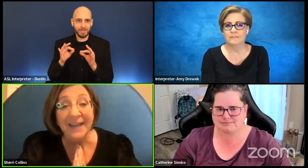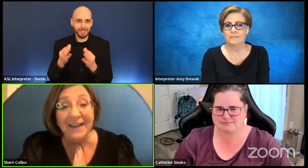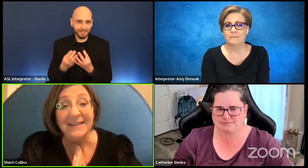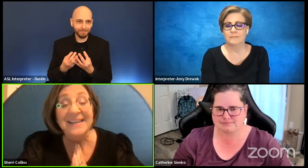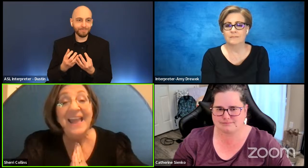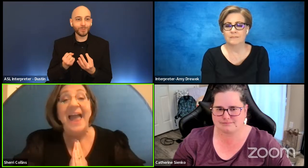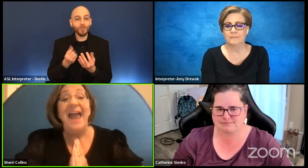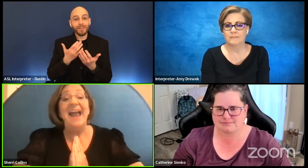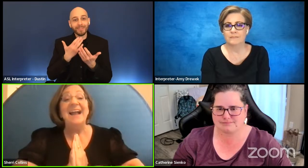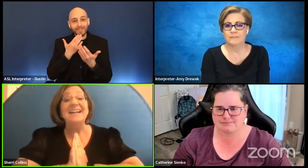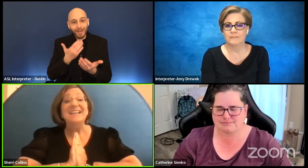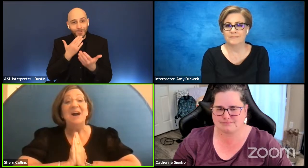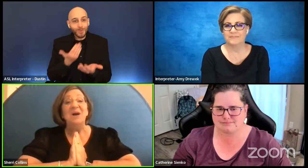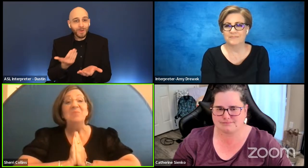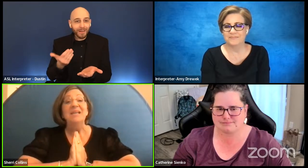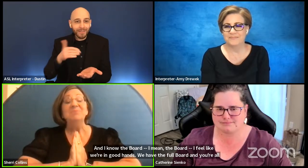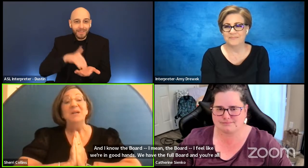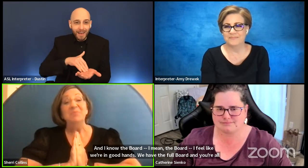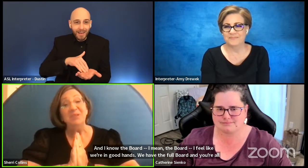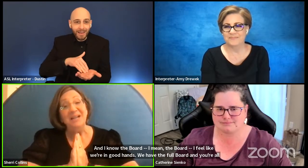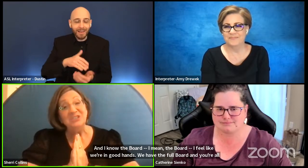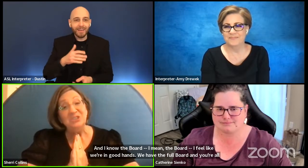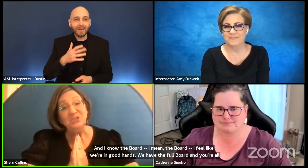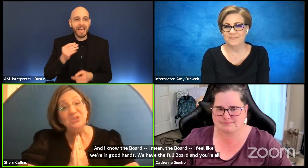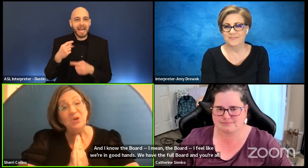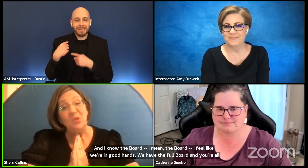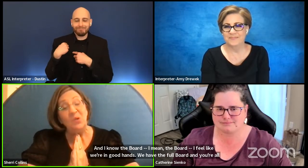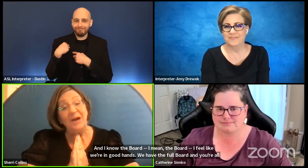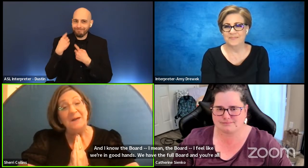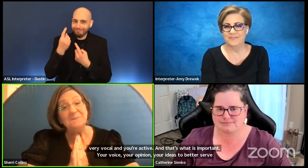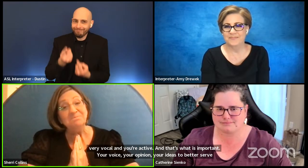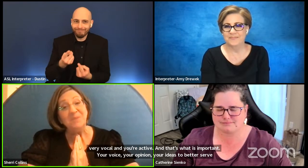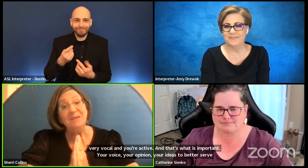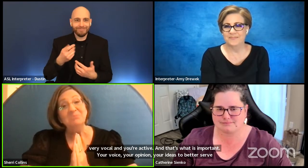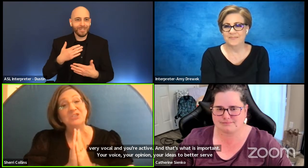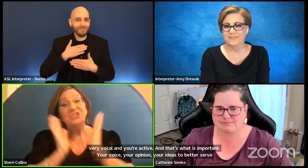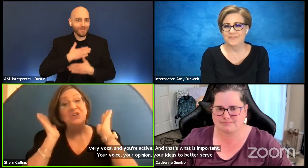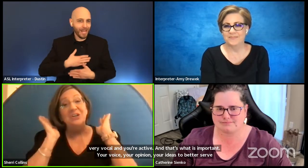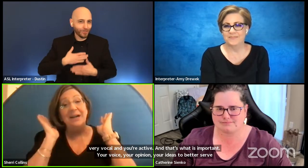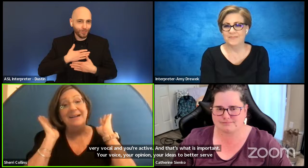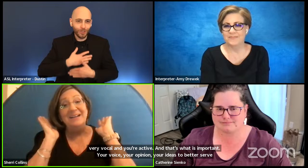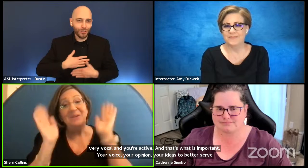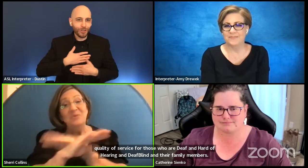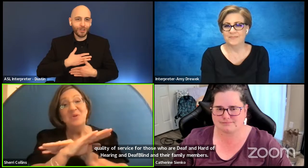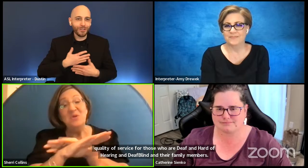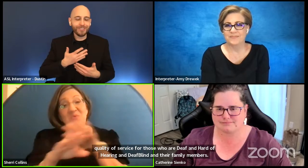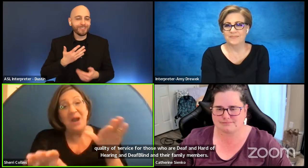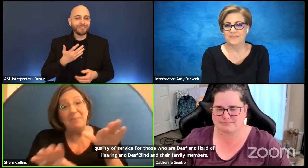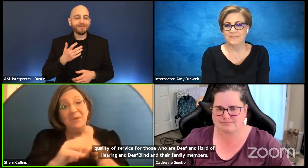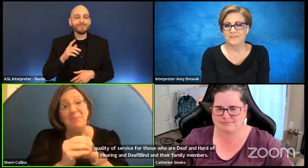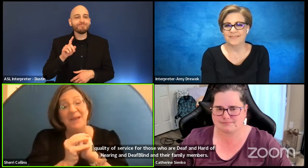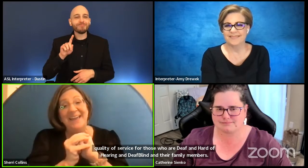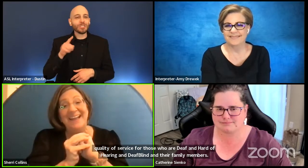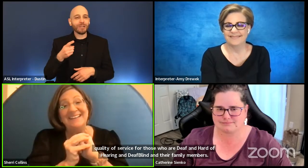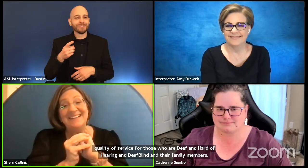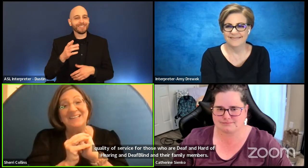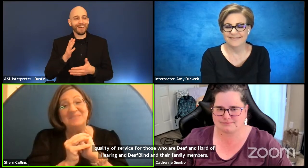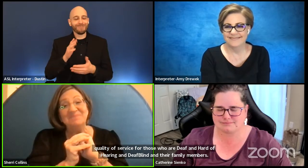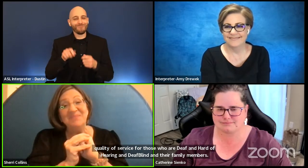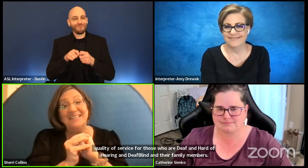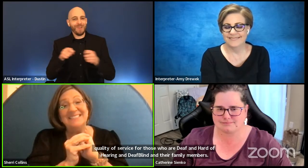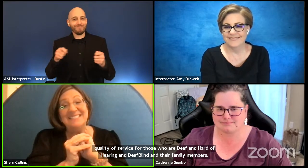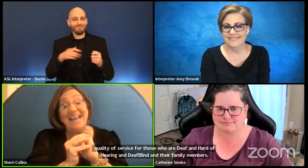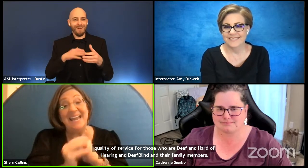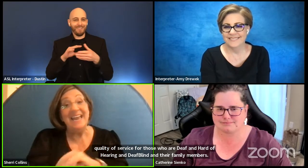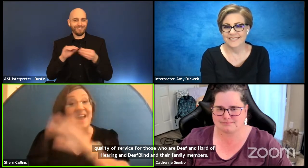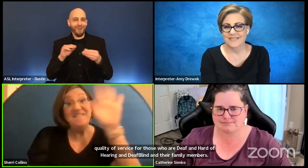you again. And it's been a pleasure. So I'm just gonna kind of wrap up